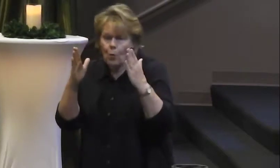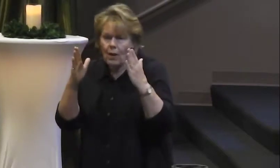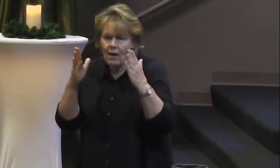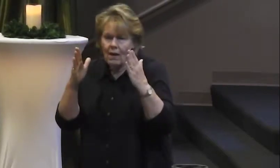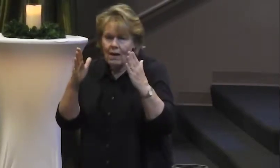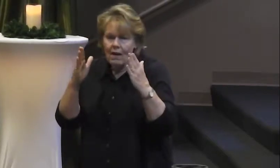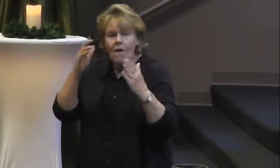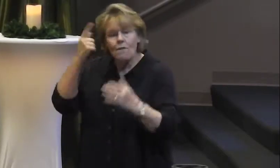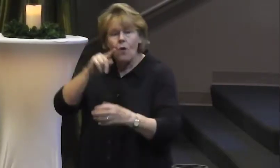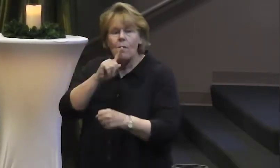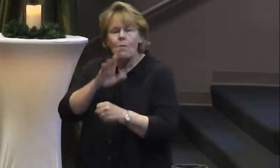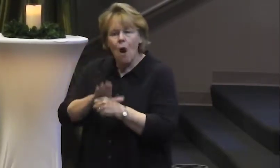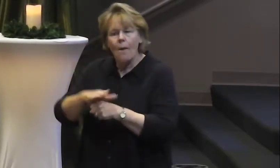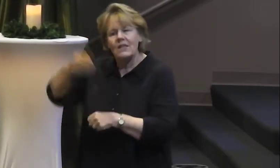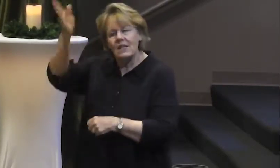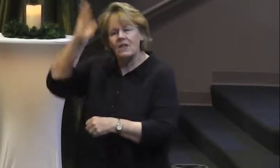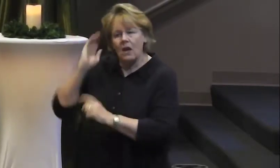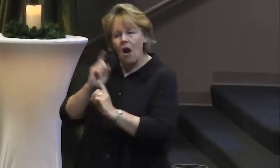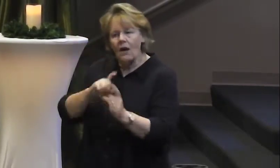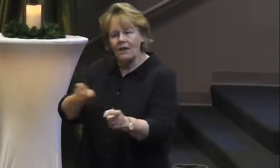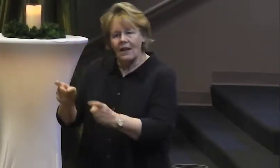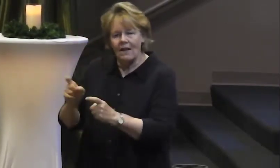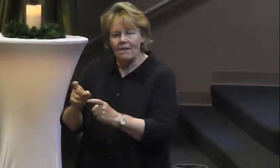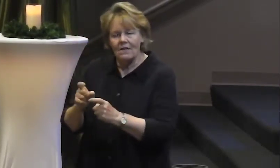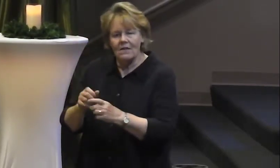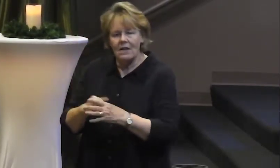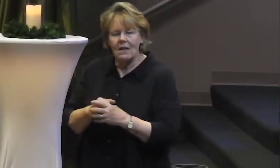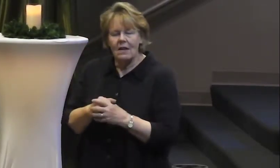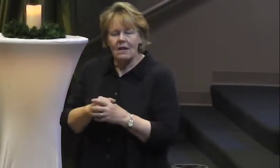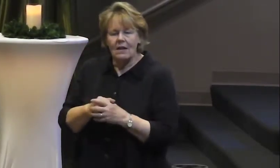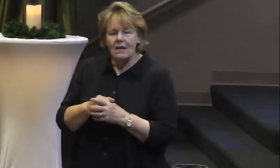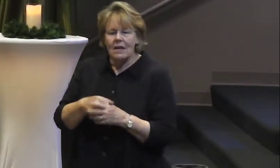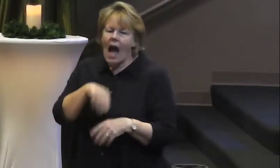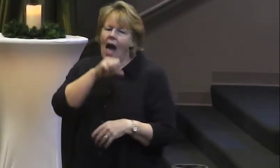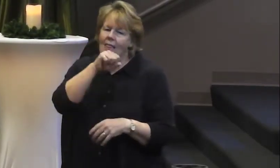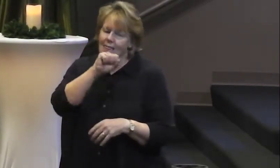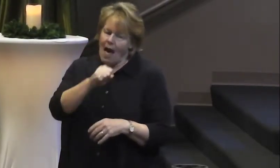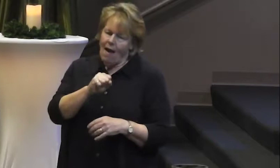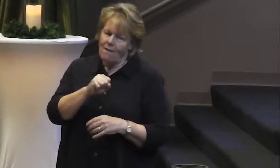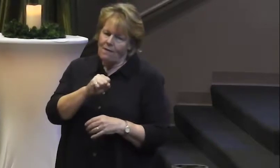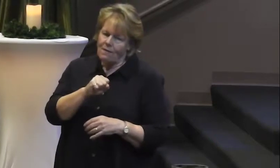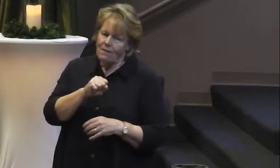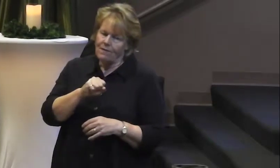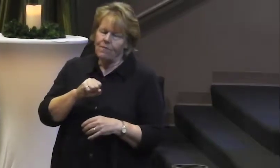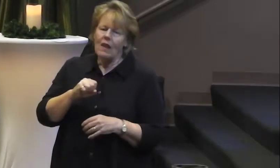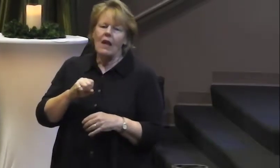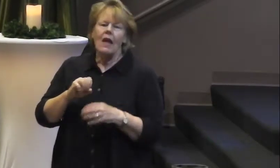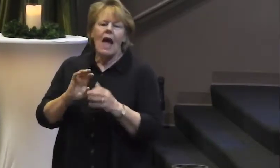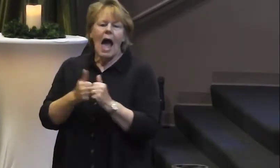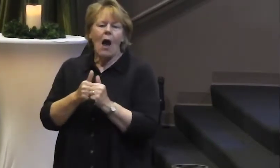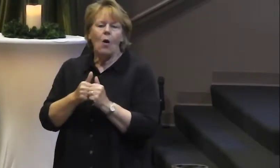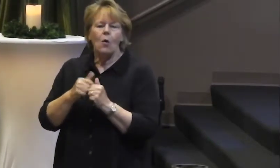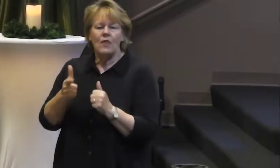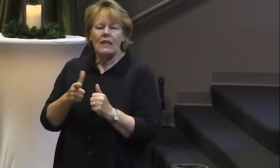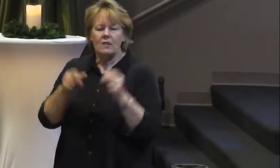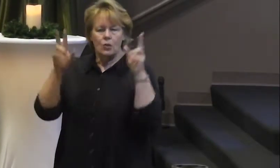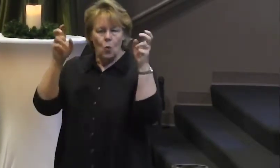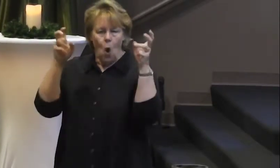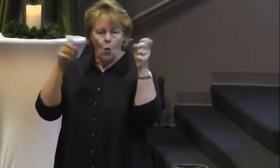happen. I really love the way that the Message paraphrase was this by G.G. Peterson. He says,